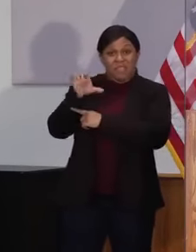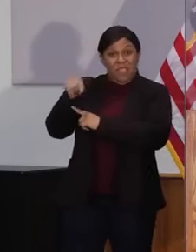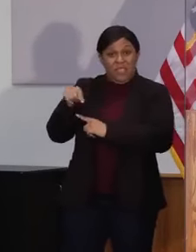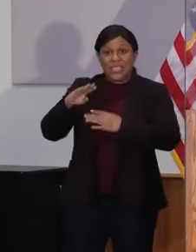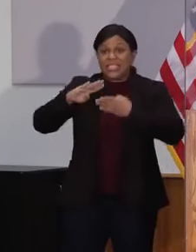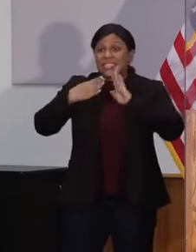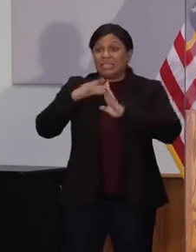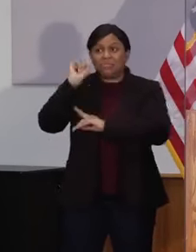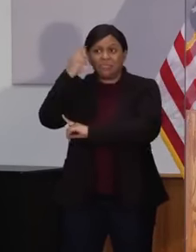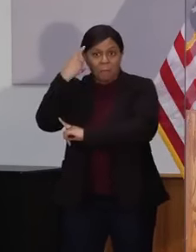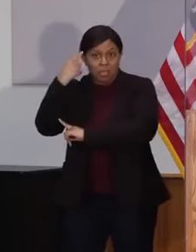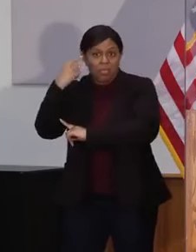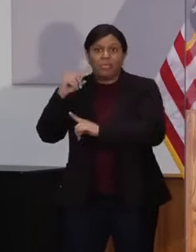county of Ramsey,